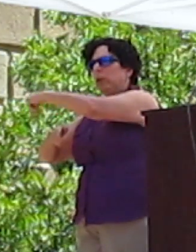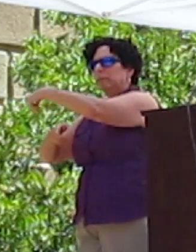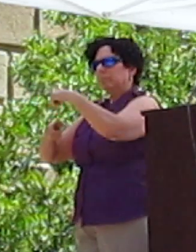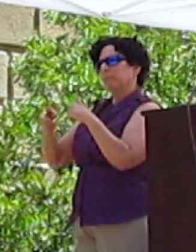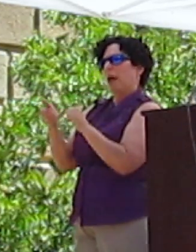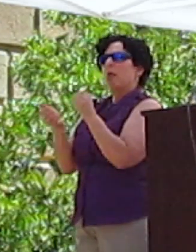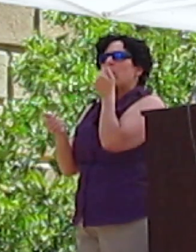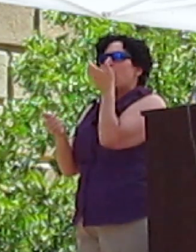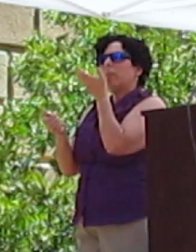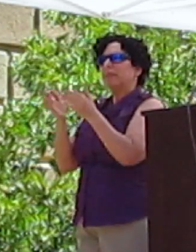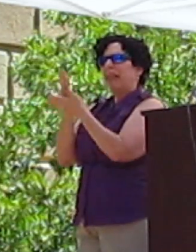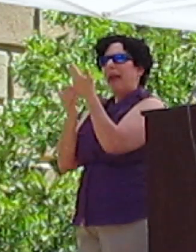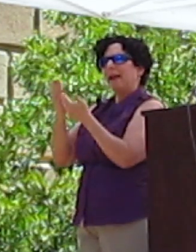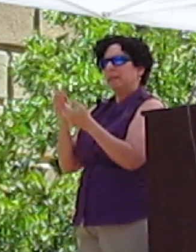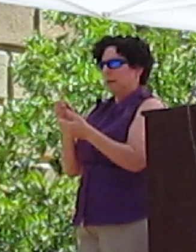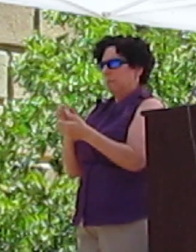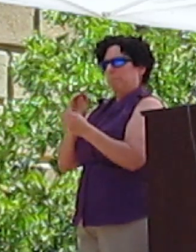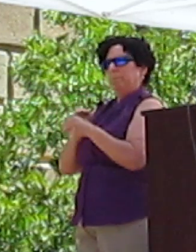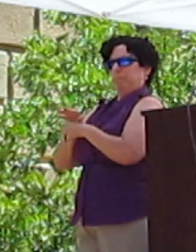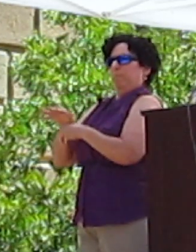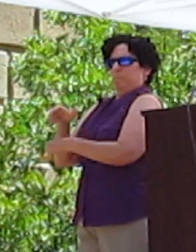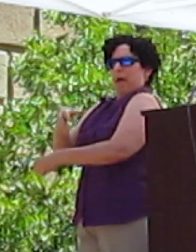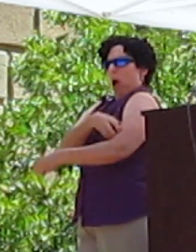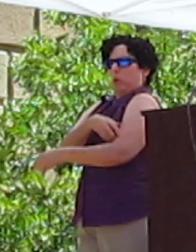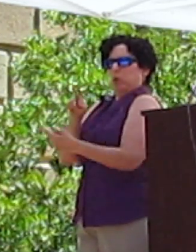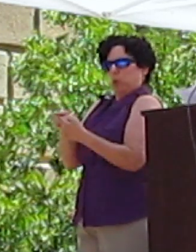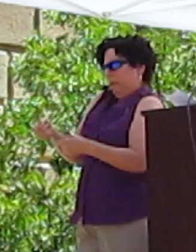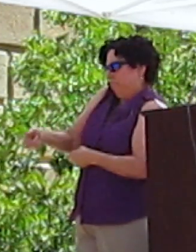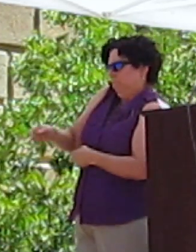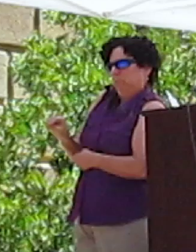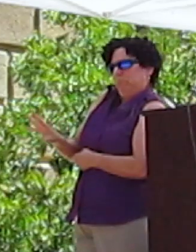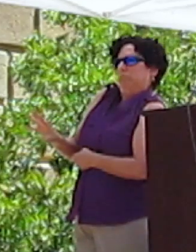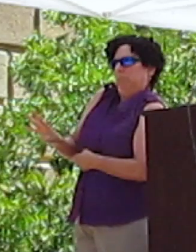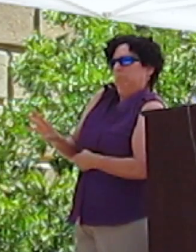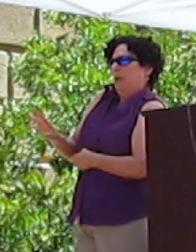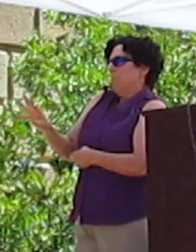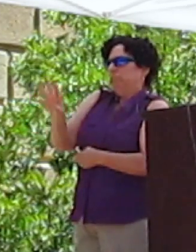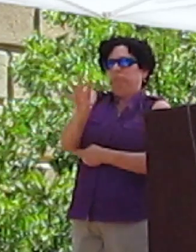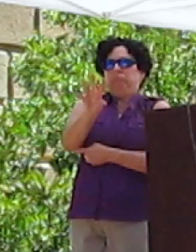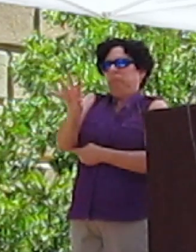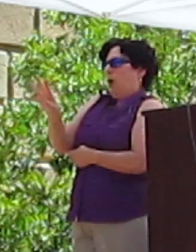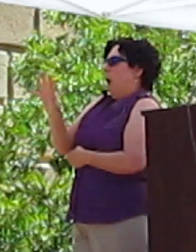the electricity needed for the light, which can bring power of light to people all over the world.